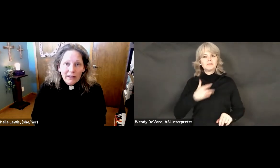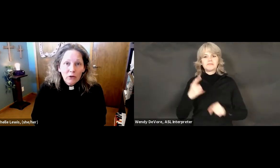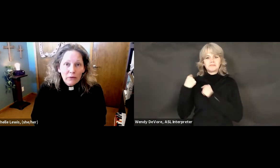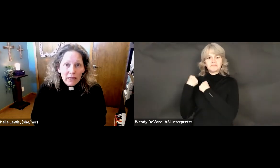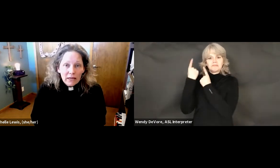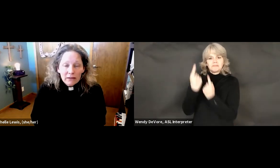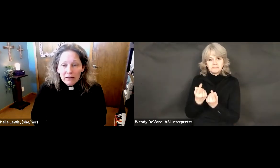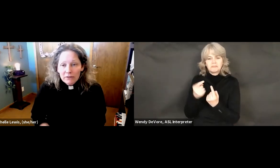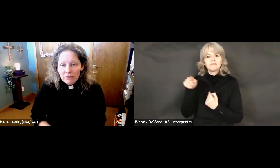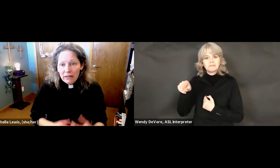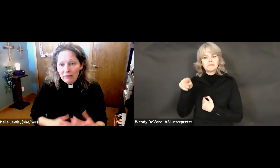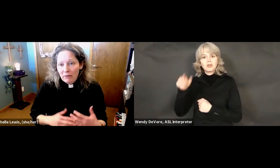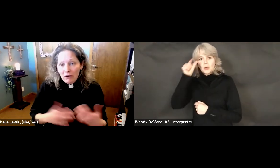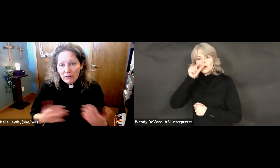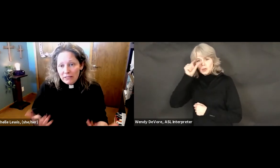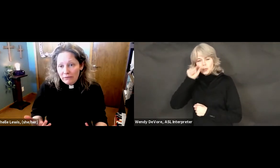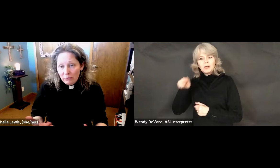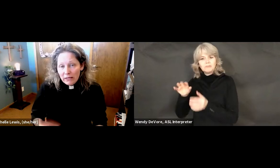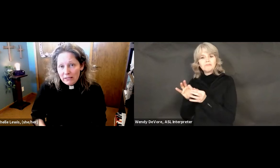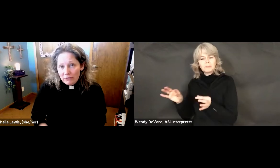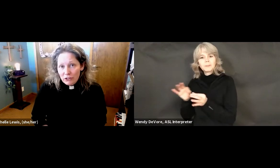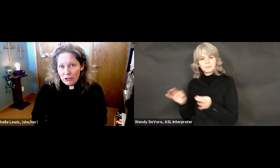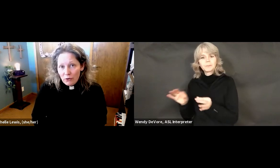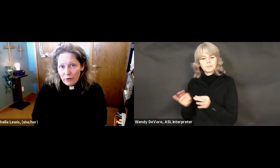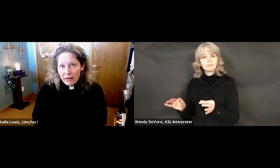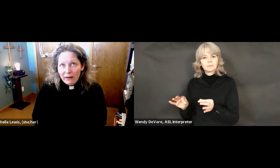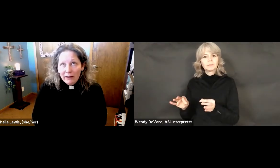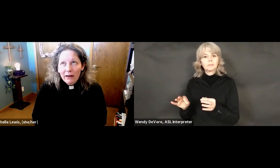And in Greek, there's like all these different ways of